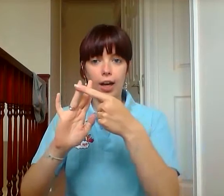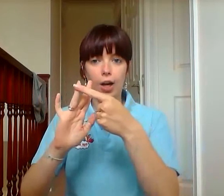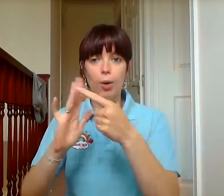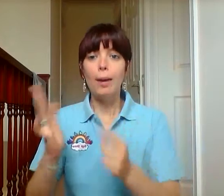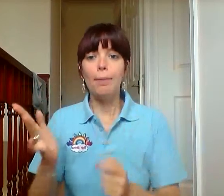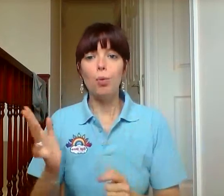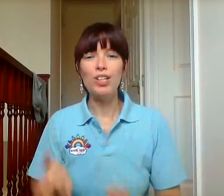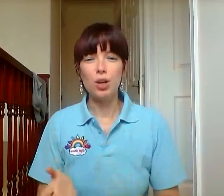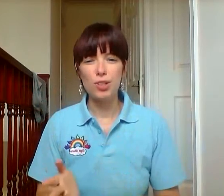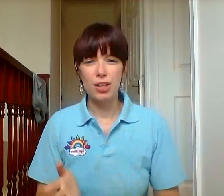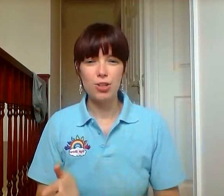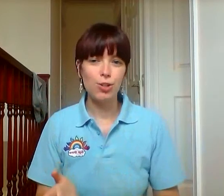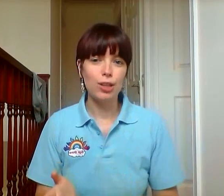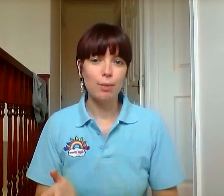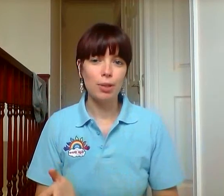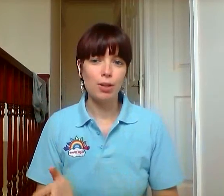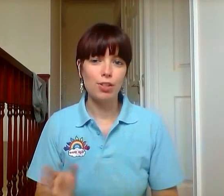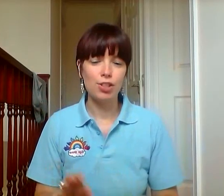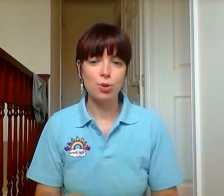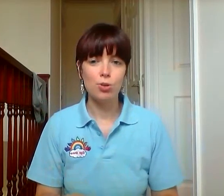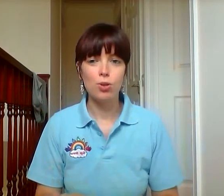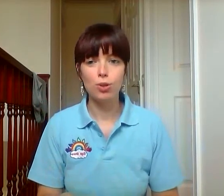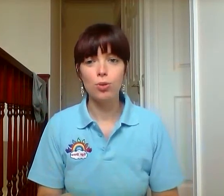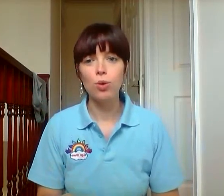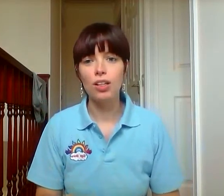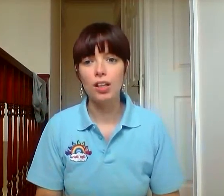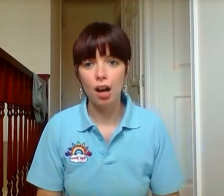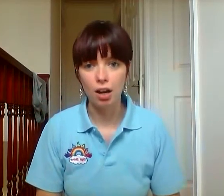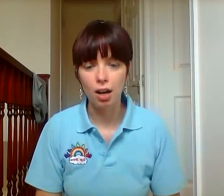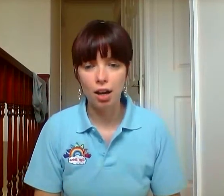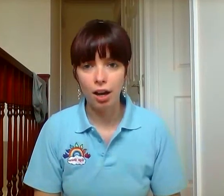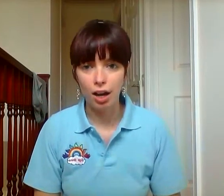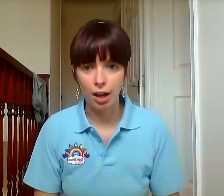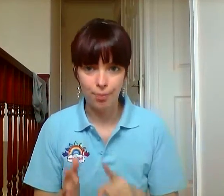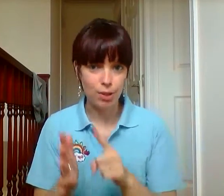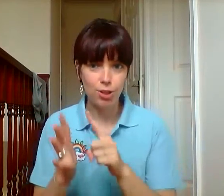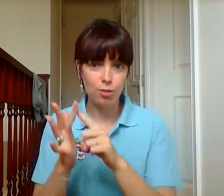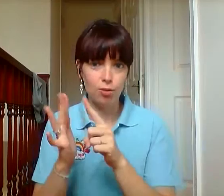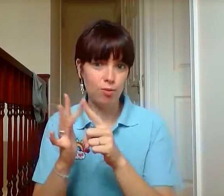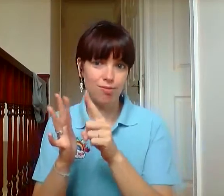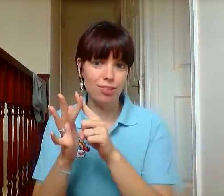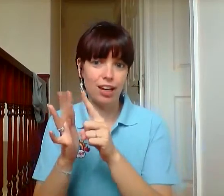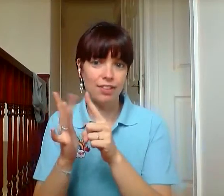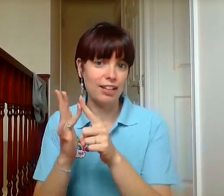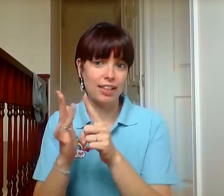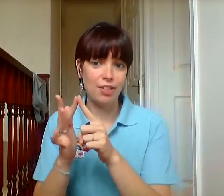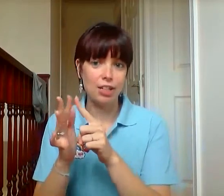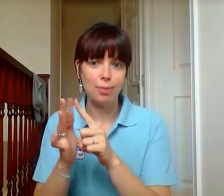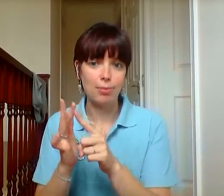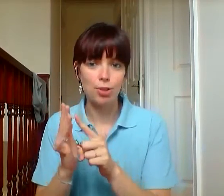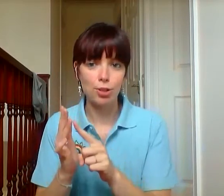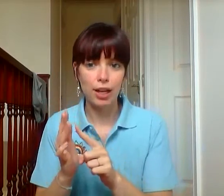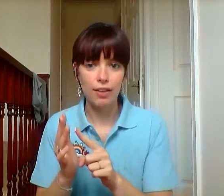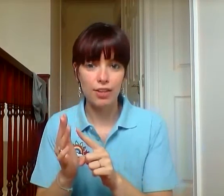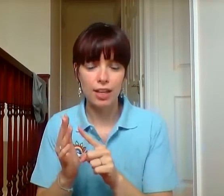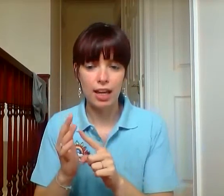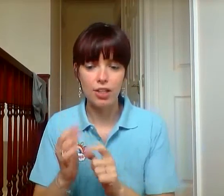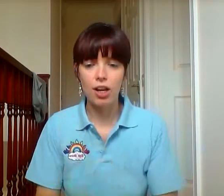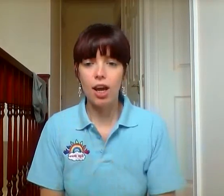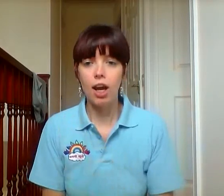E-I-E-I-O. But we don't tend to do that because the children are too young to have the dexterity to be able to do that at this age. But